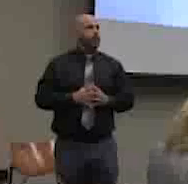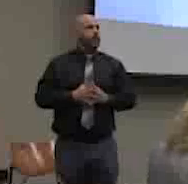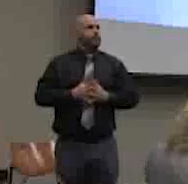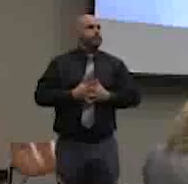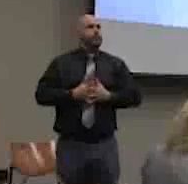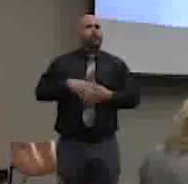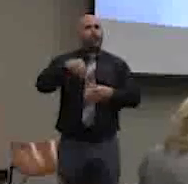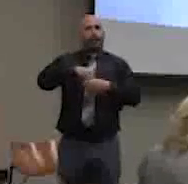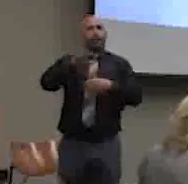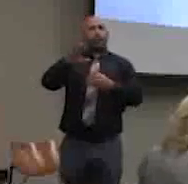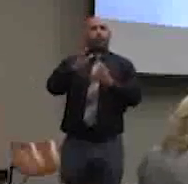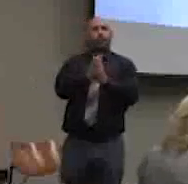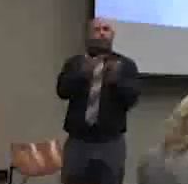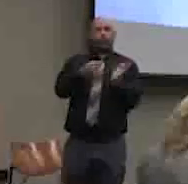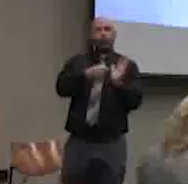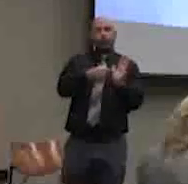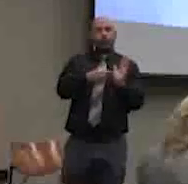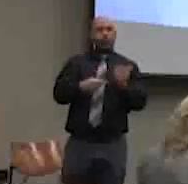folder.